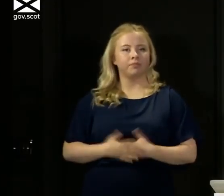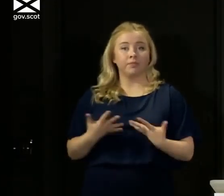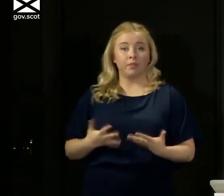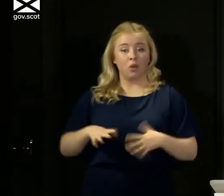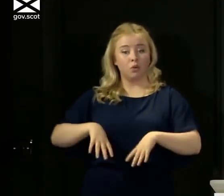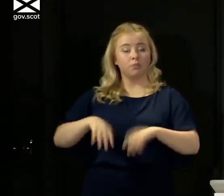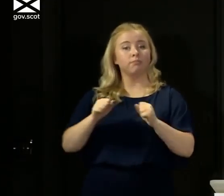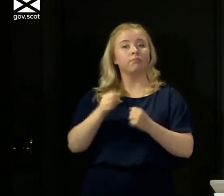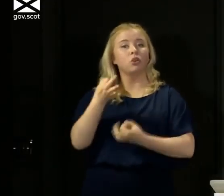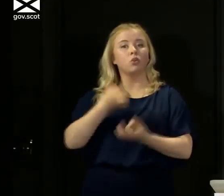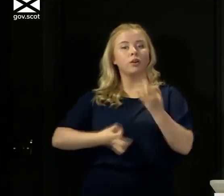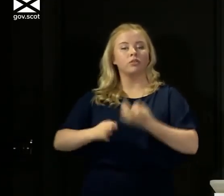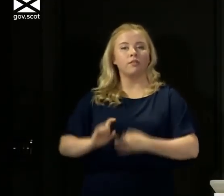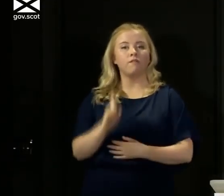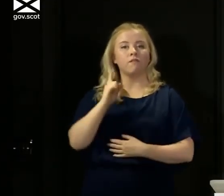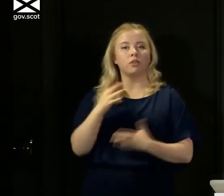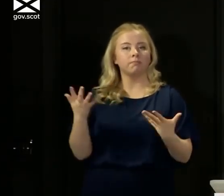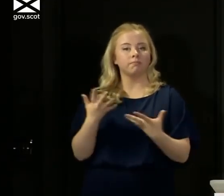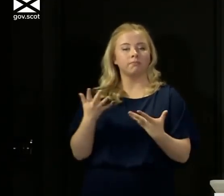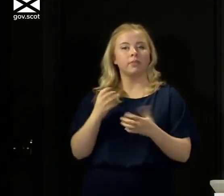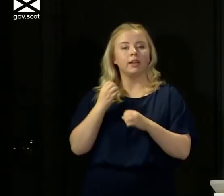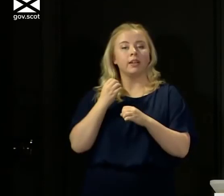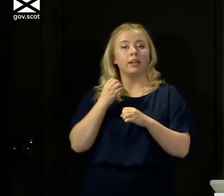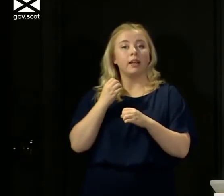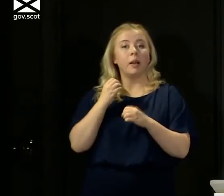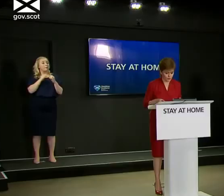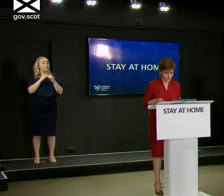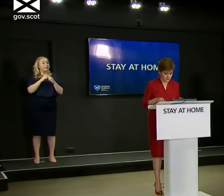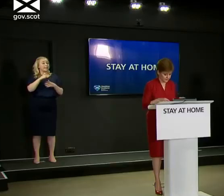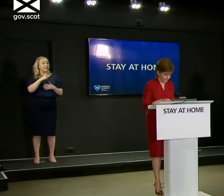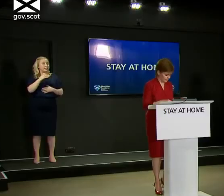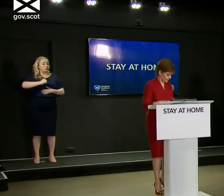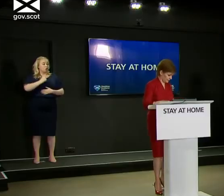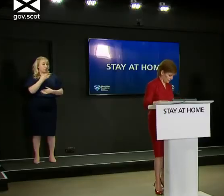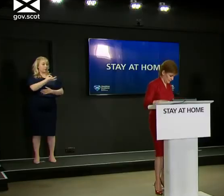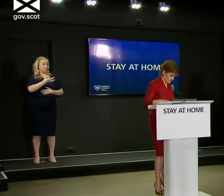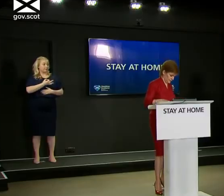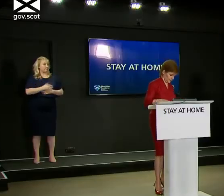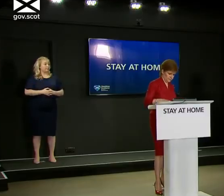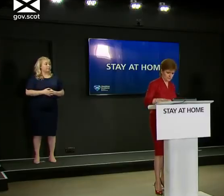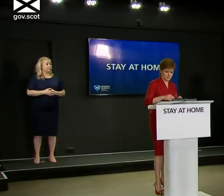to questions. The first question today comes from Glenn Campbell from BBC Scotland.